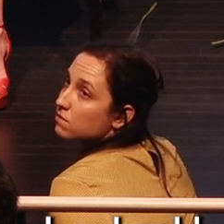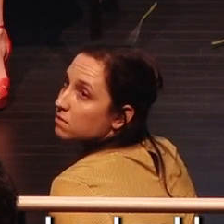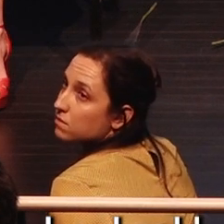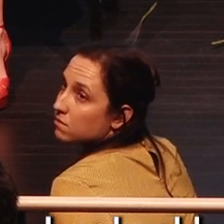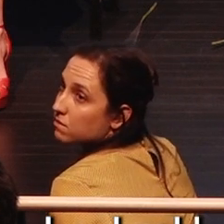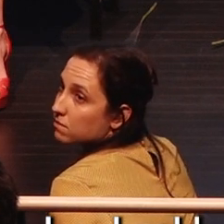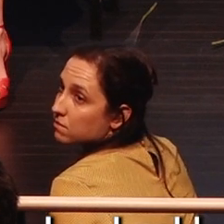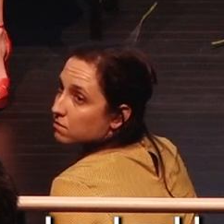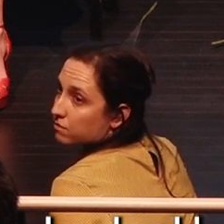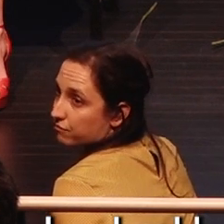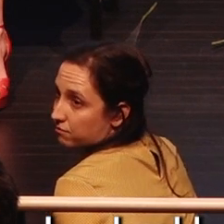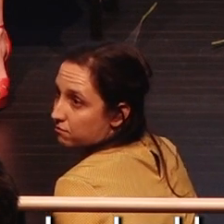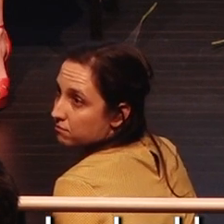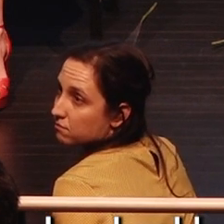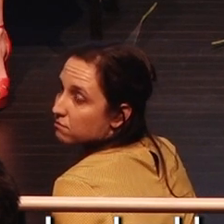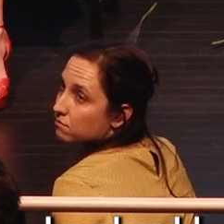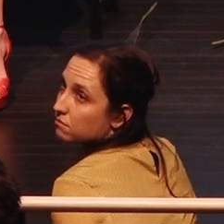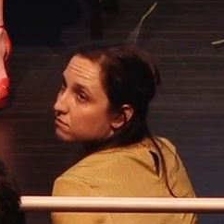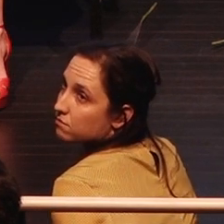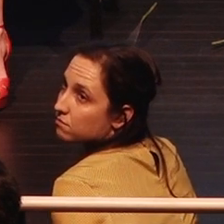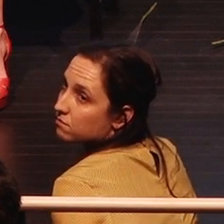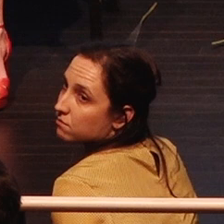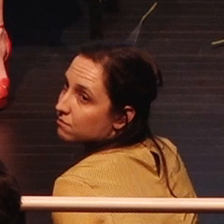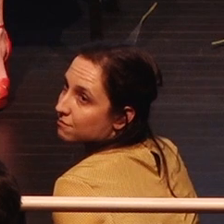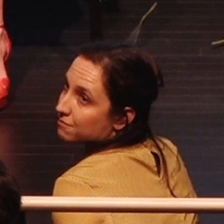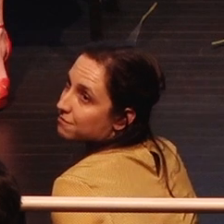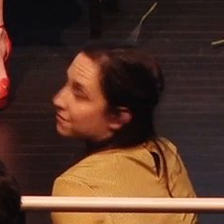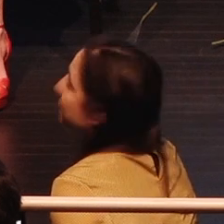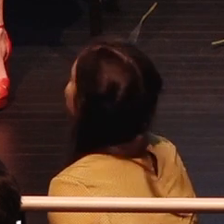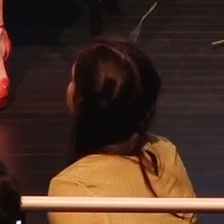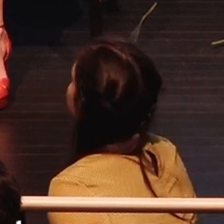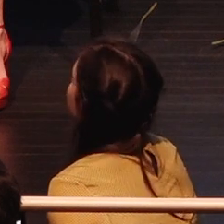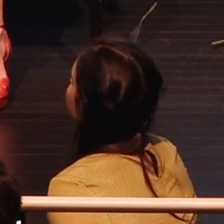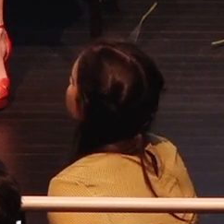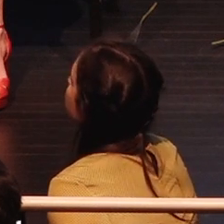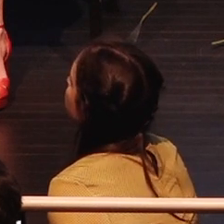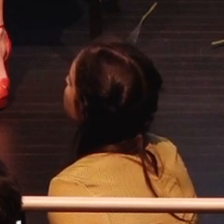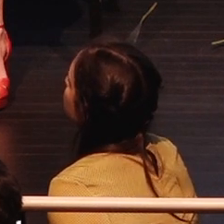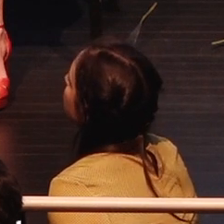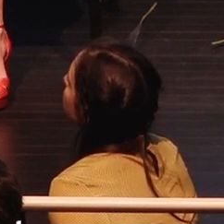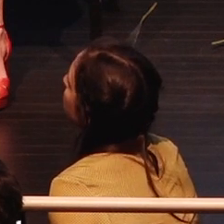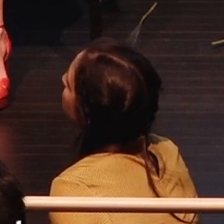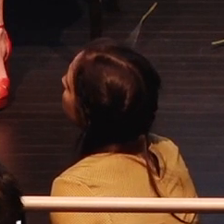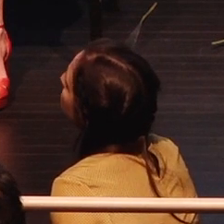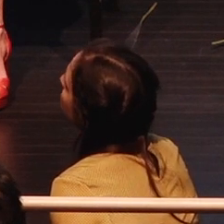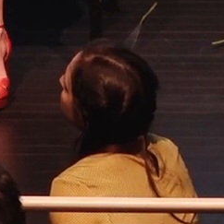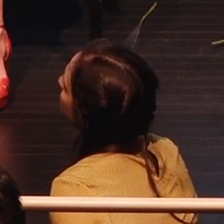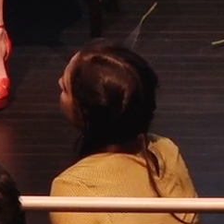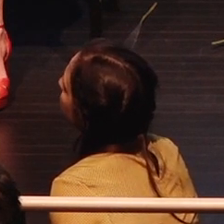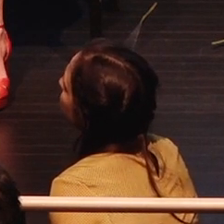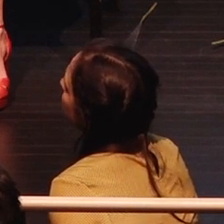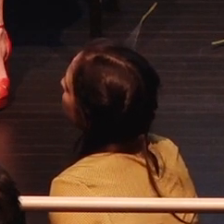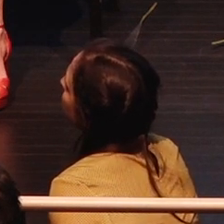or been said in dialogue, and instead it was a close-up on one of you going through what you were going through as a character with no explanation, and yet